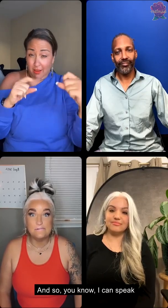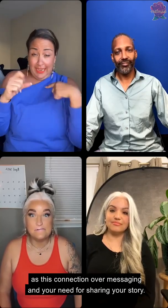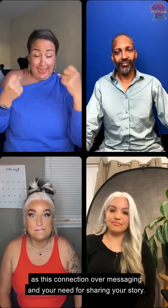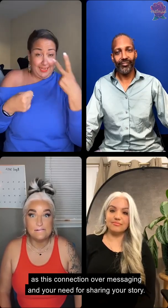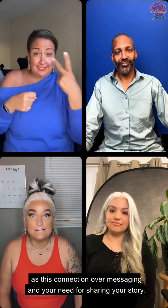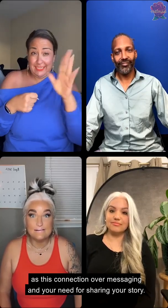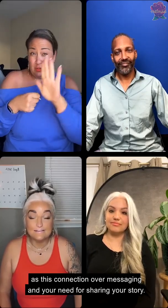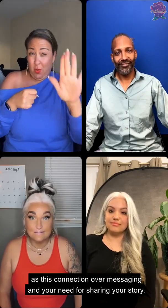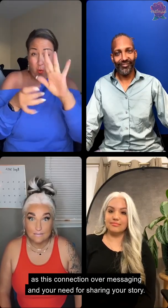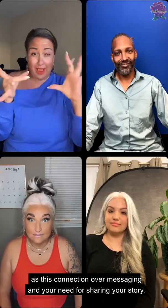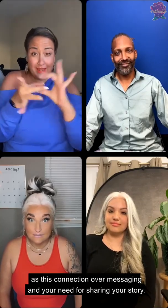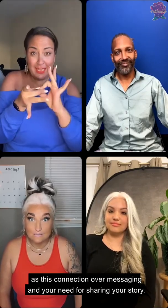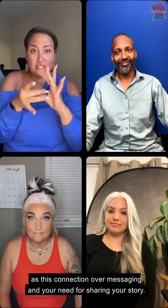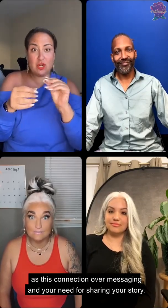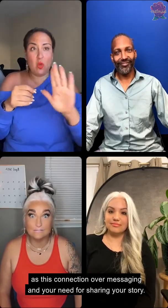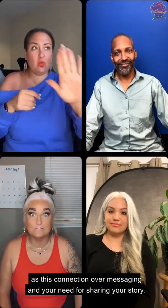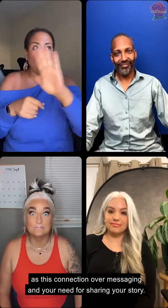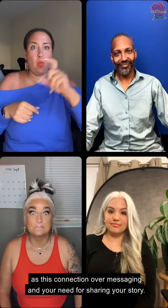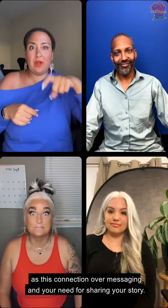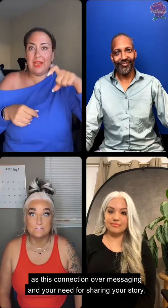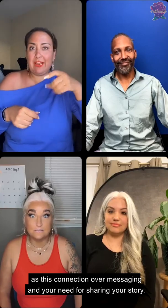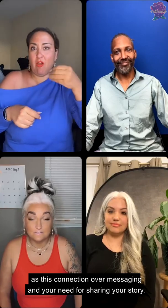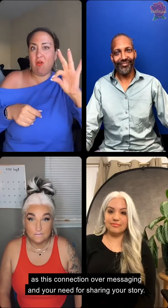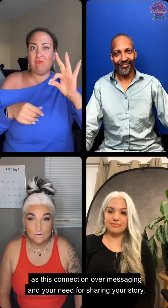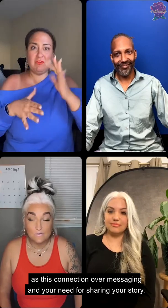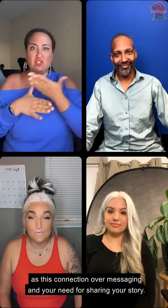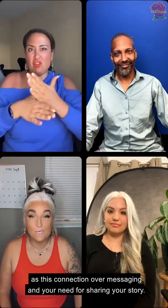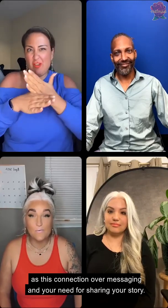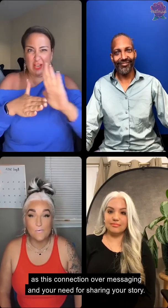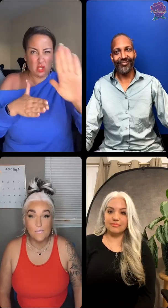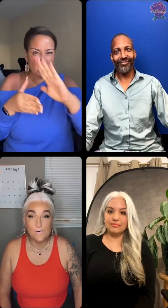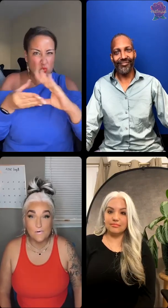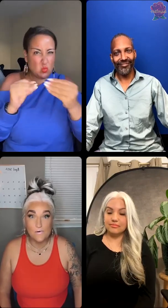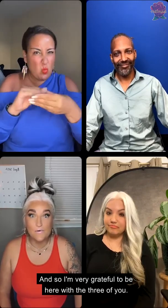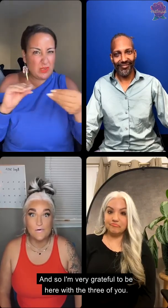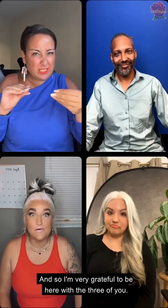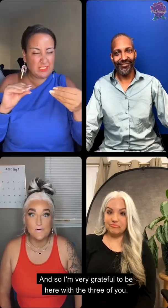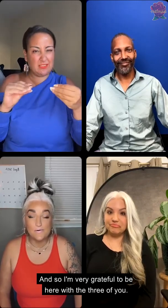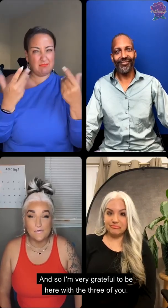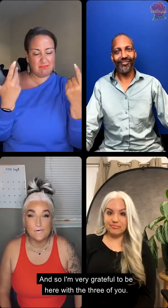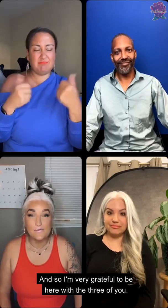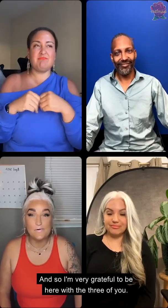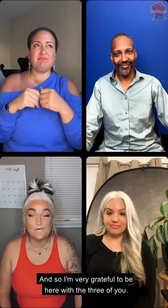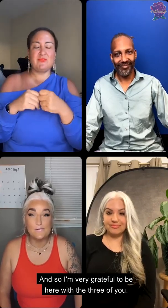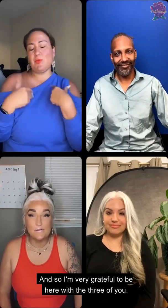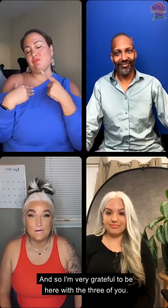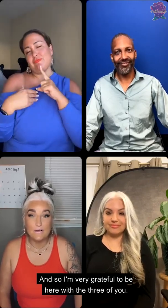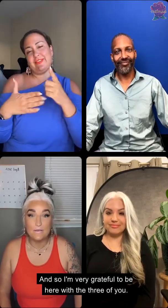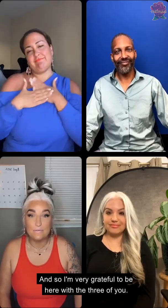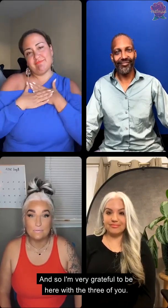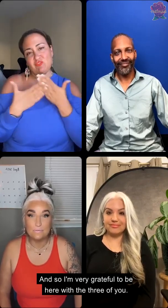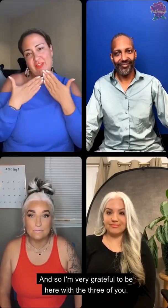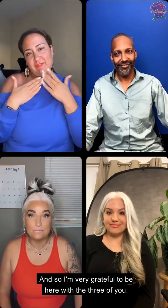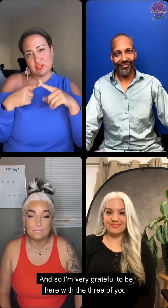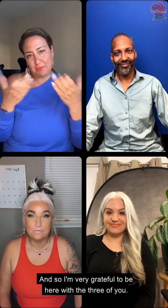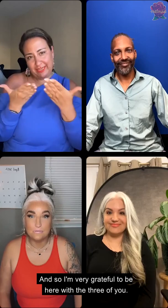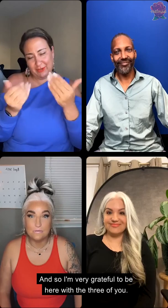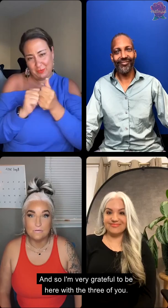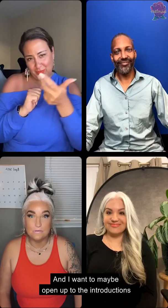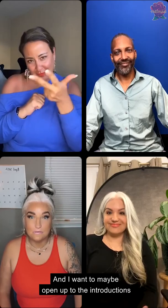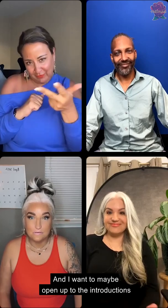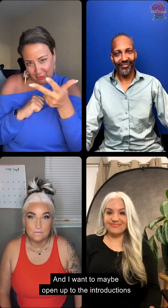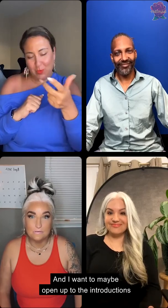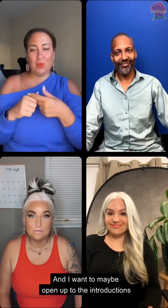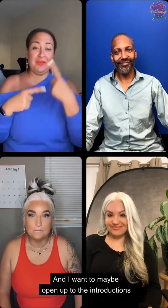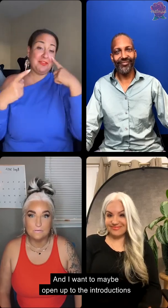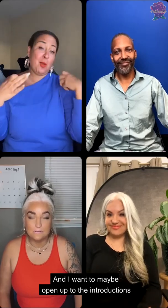And so, I can see you guys' connection over messaging and your need for sharing your story. And so I'm very grateful to be here with the